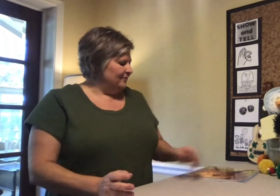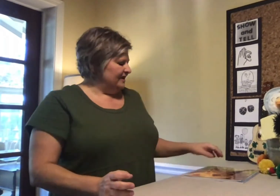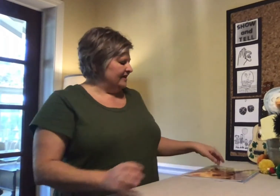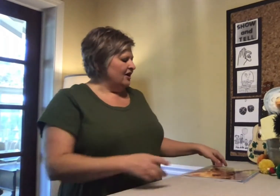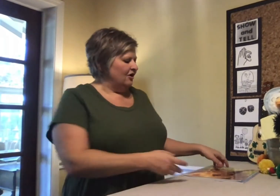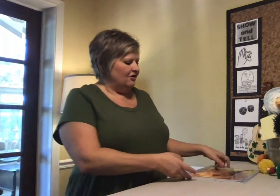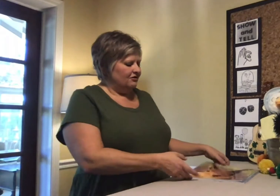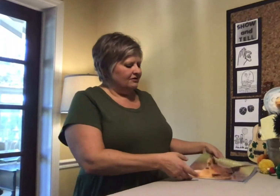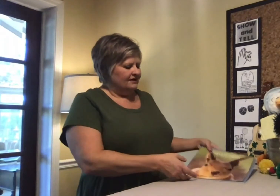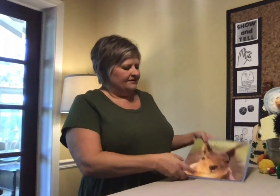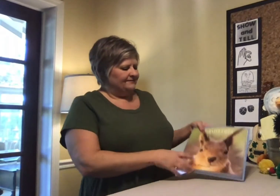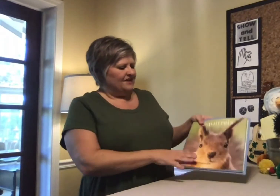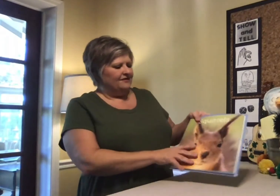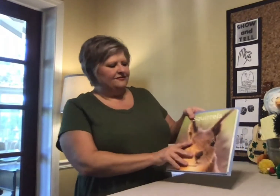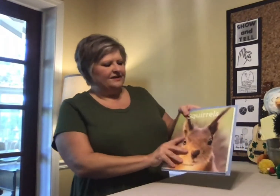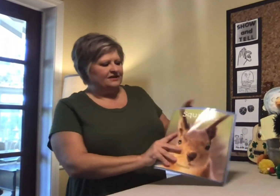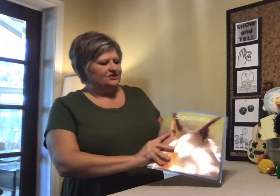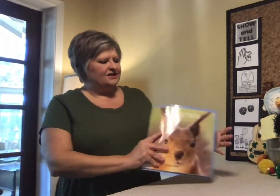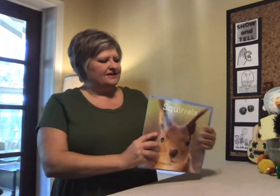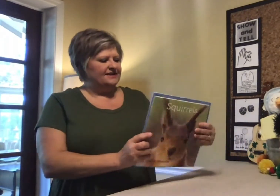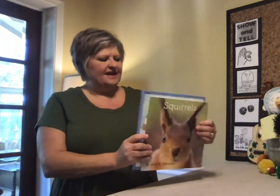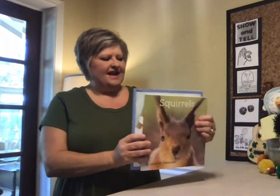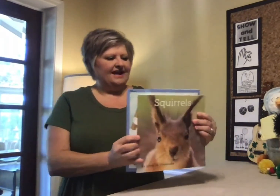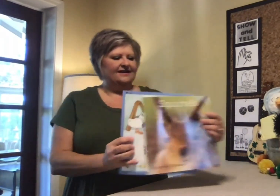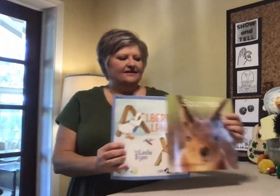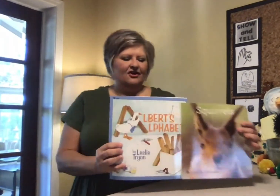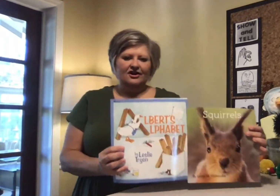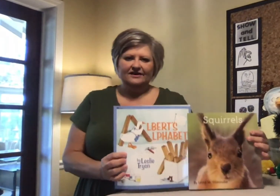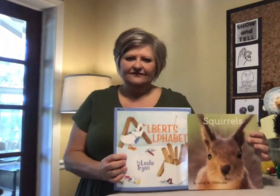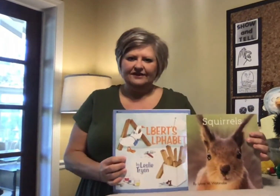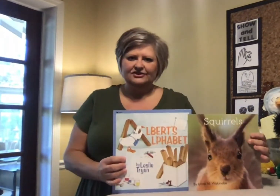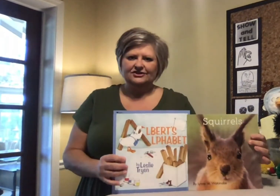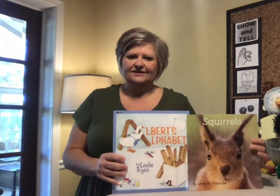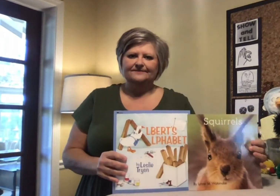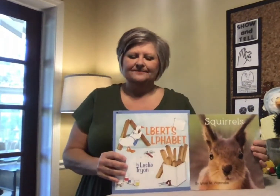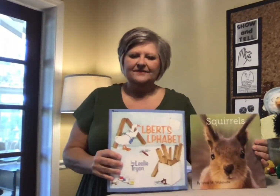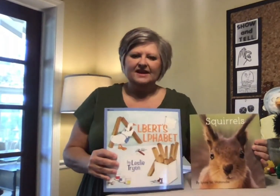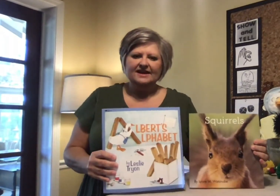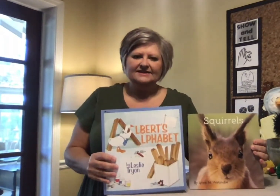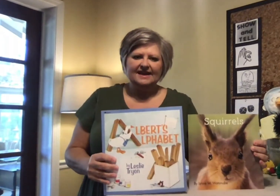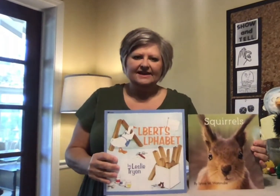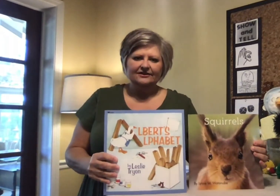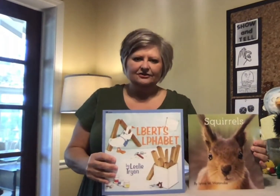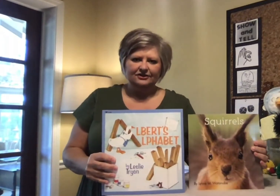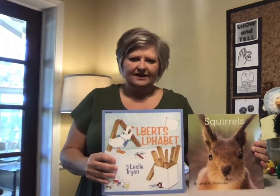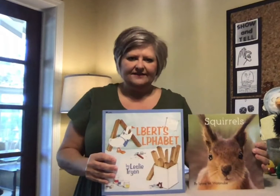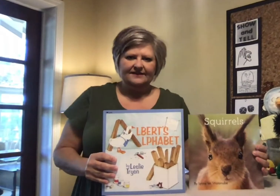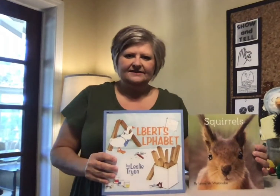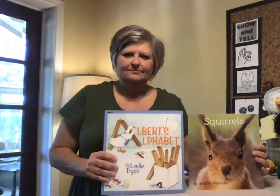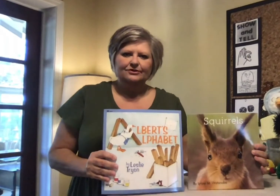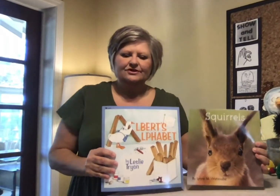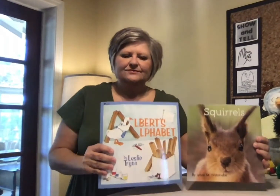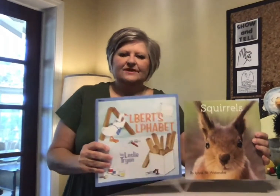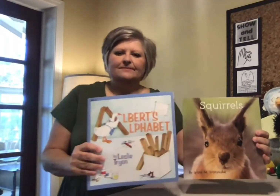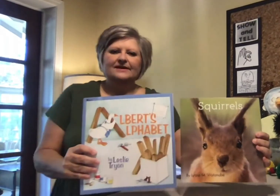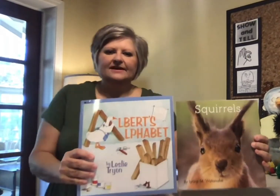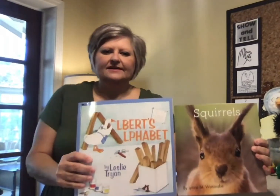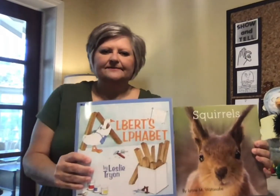we call fiction and nonfiction. Take a look at these books with me.